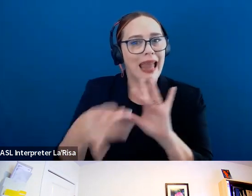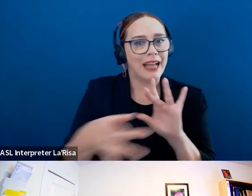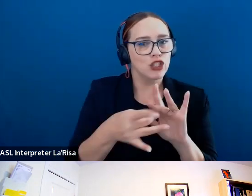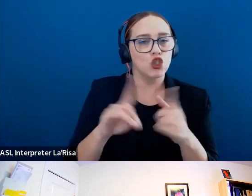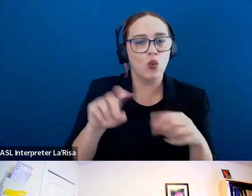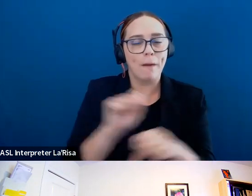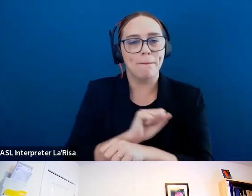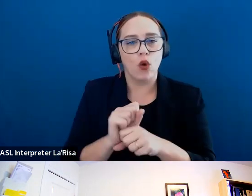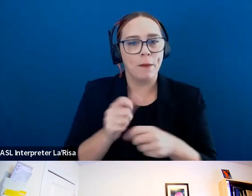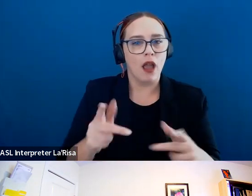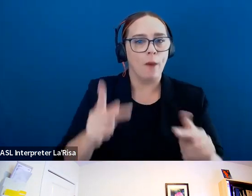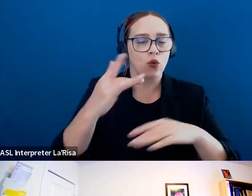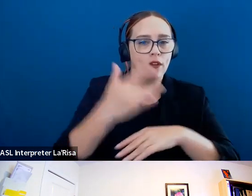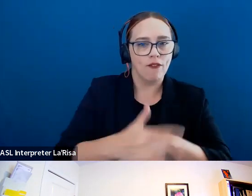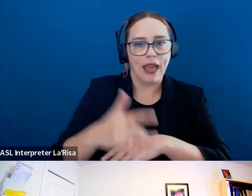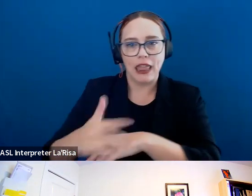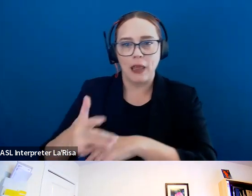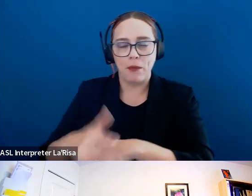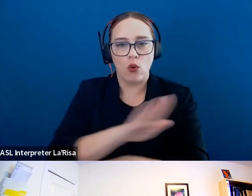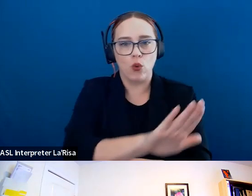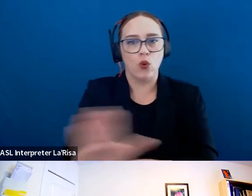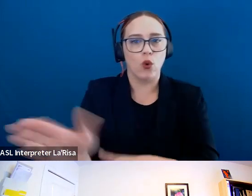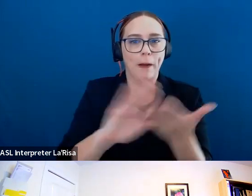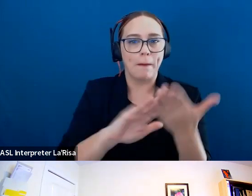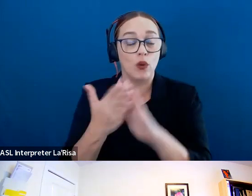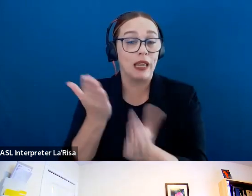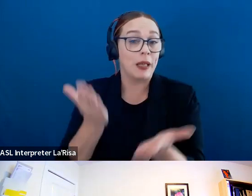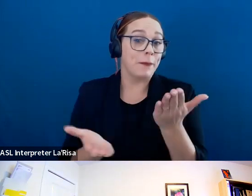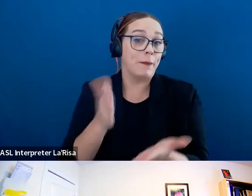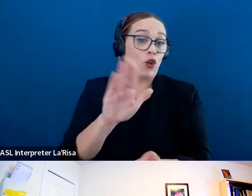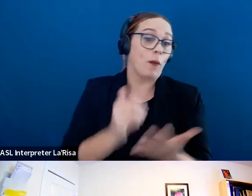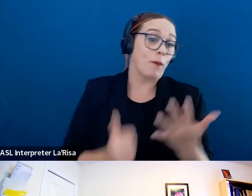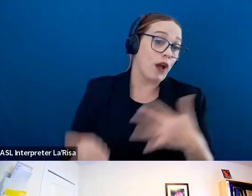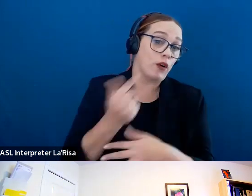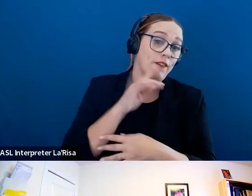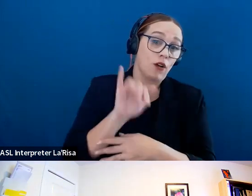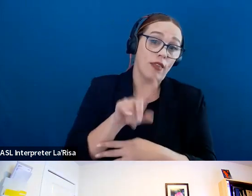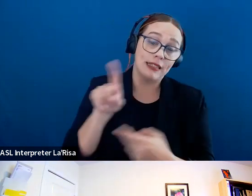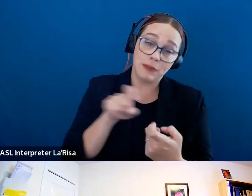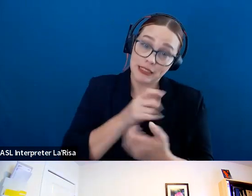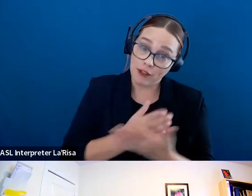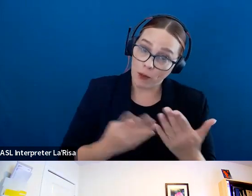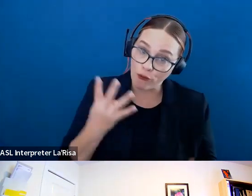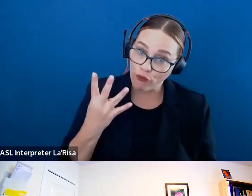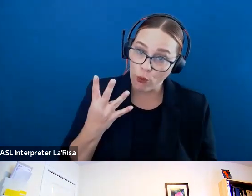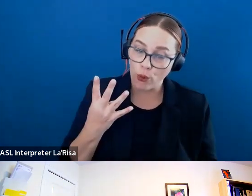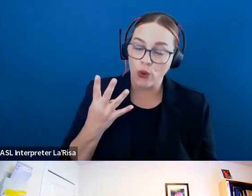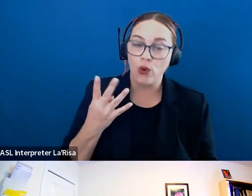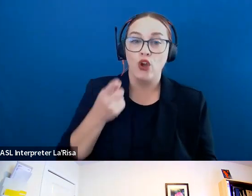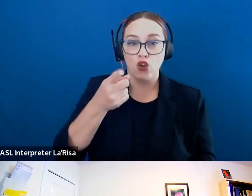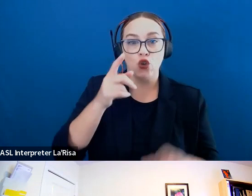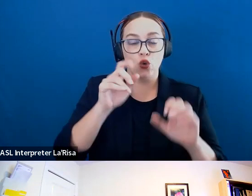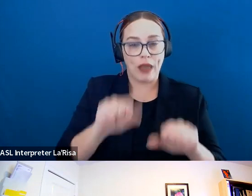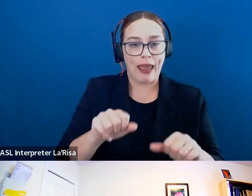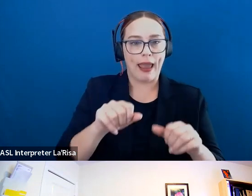opportunities that are in your community. So that might be your priority for this particular part 4. And so you could go through each one of